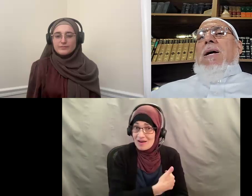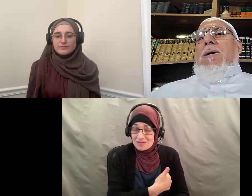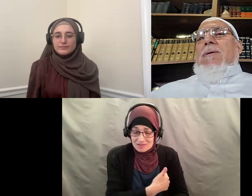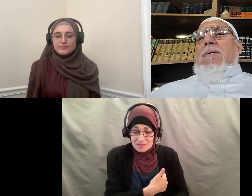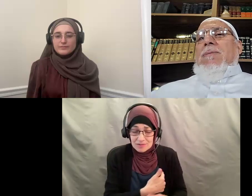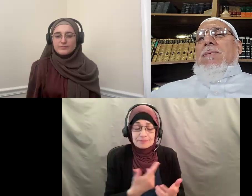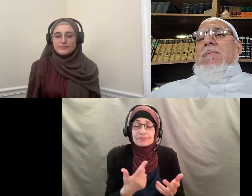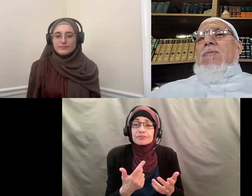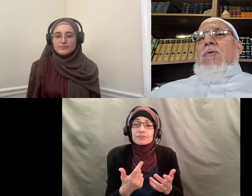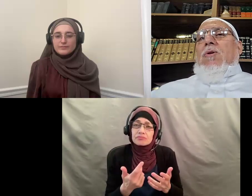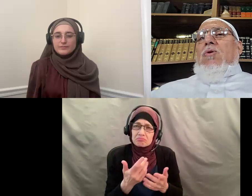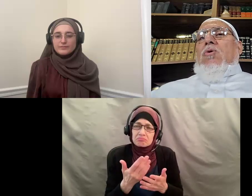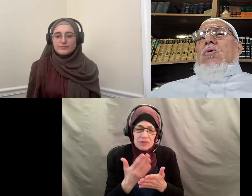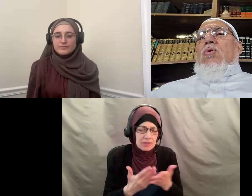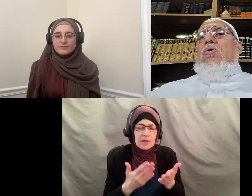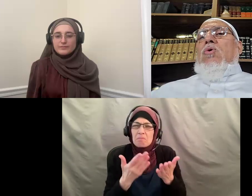to fire.